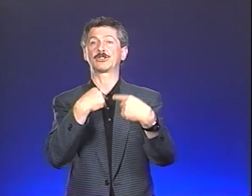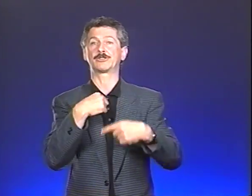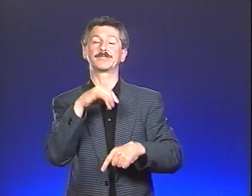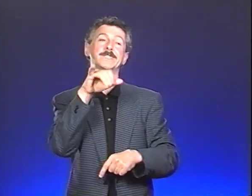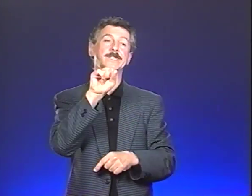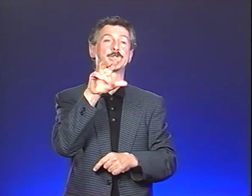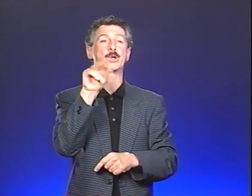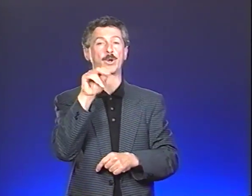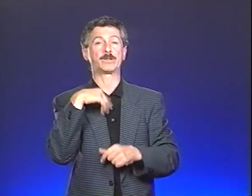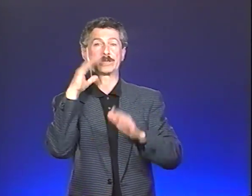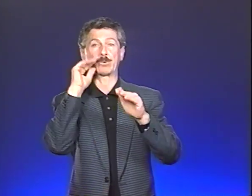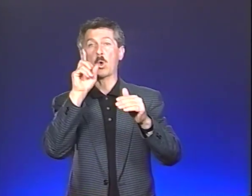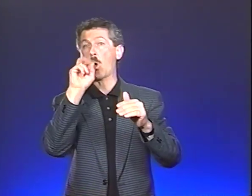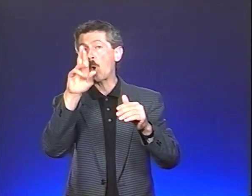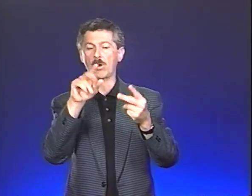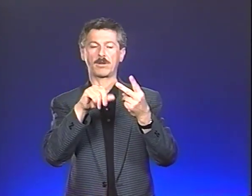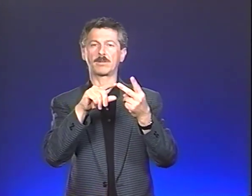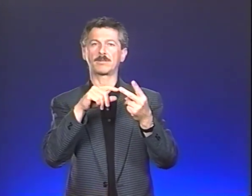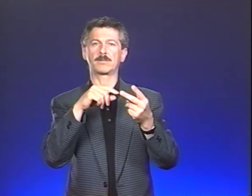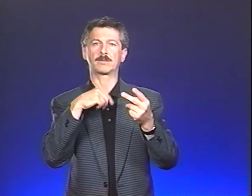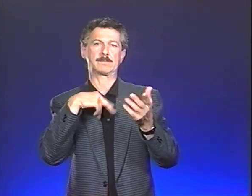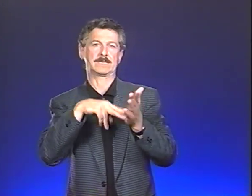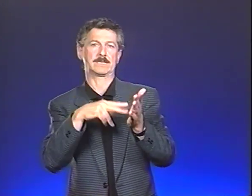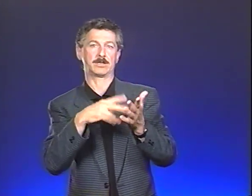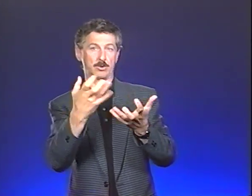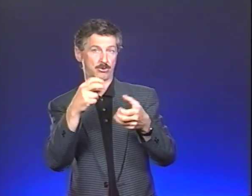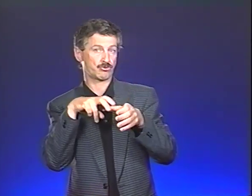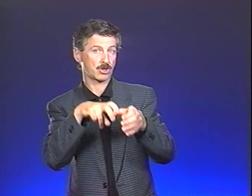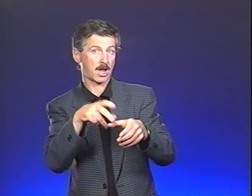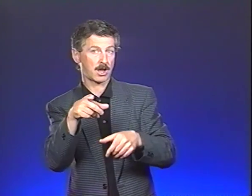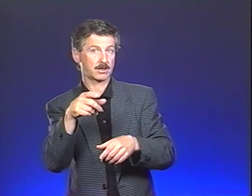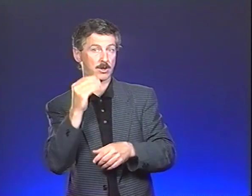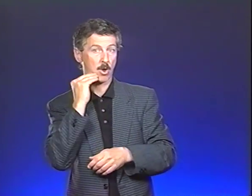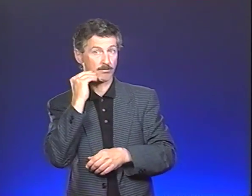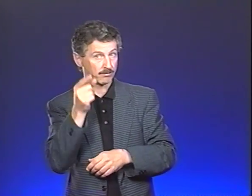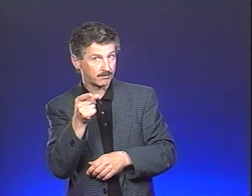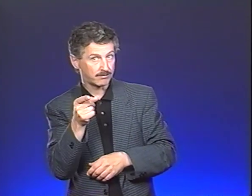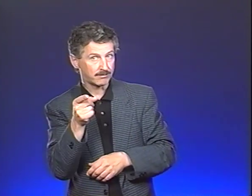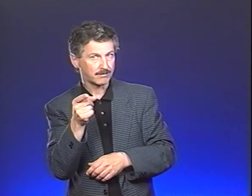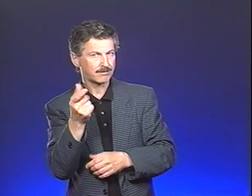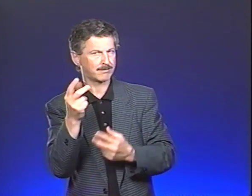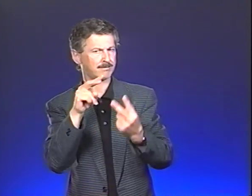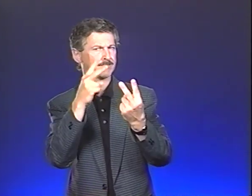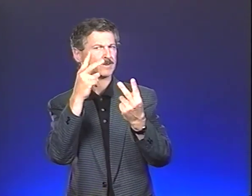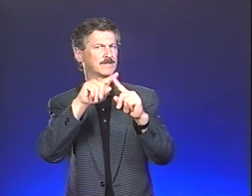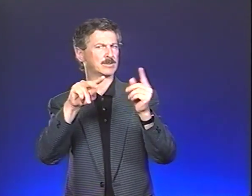First, I may simply expect a yes/no answer, or I may be asking you if you want to ride home.